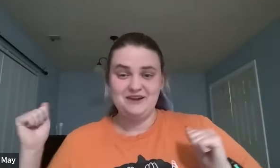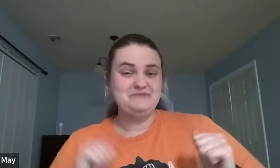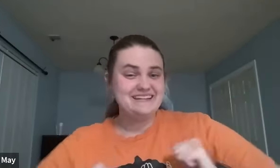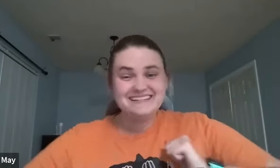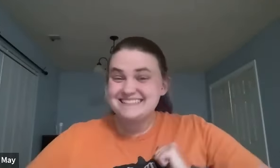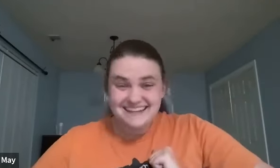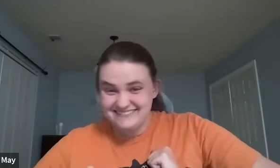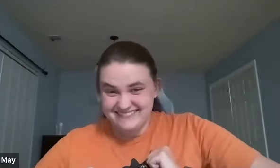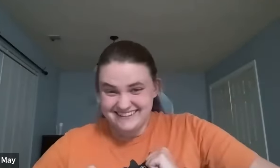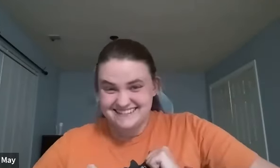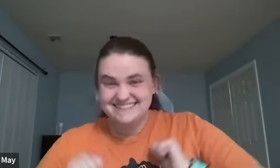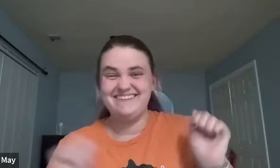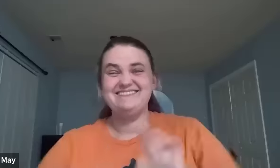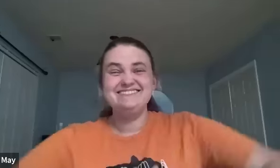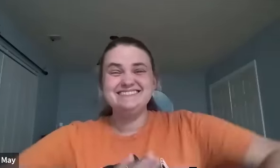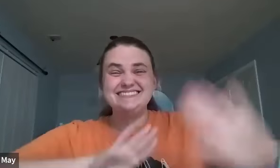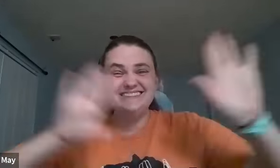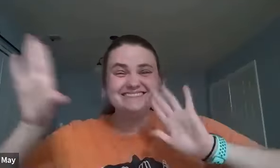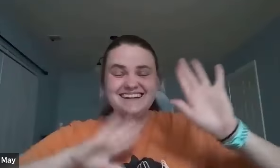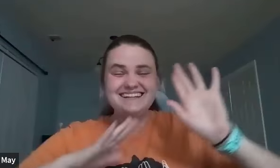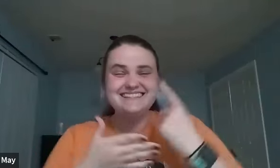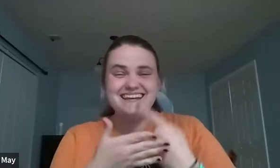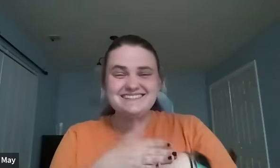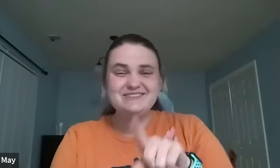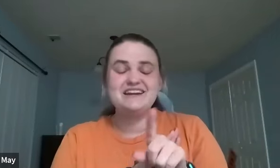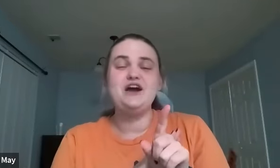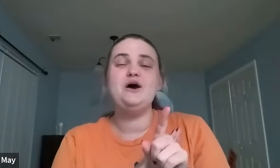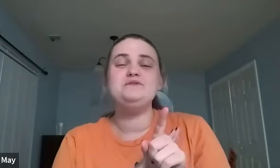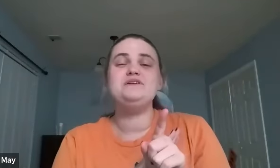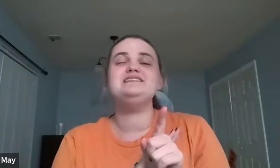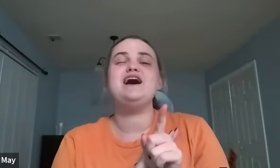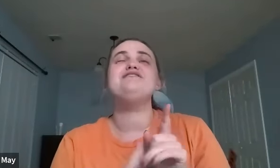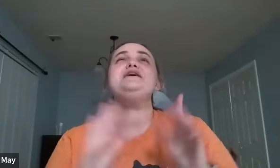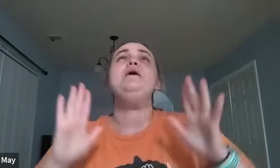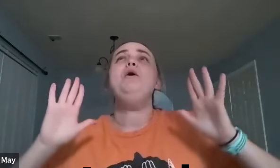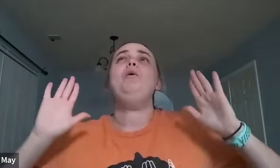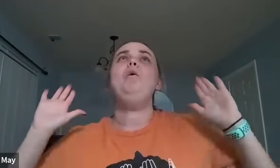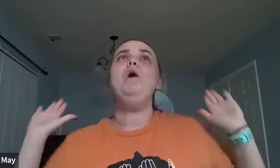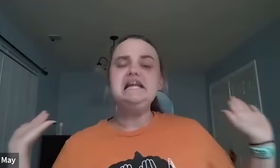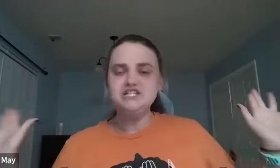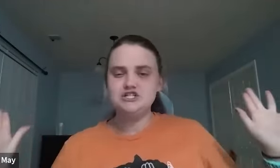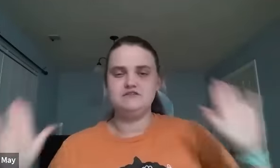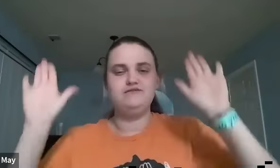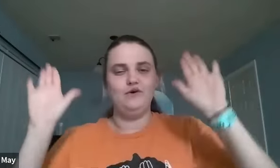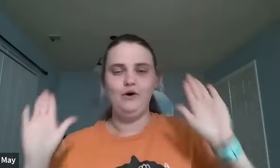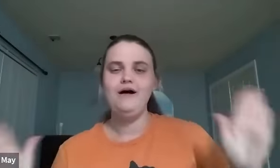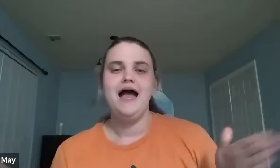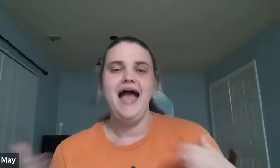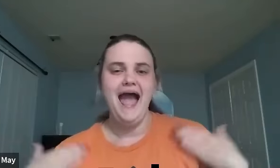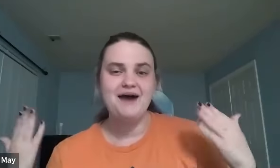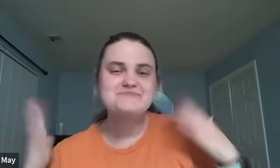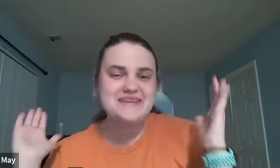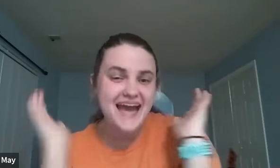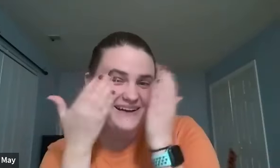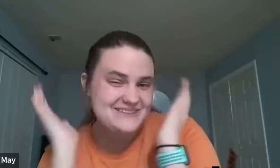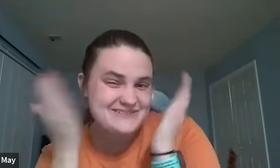be an exciting one. So I will see you guys next week and I hope you guys have a wonderful, happy